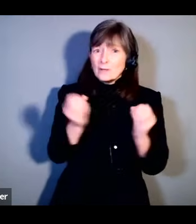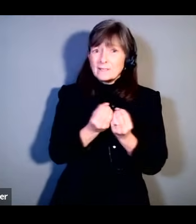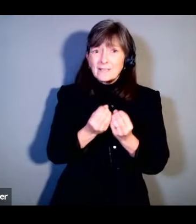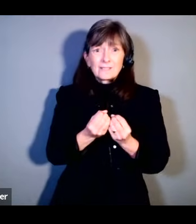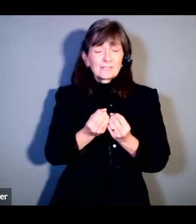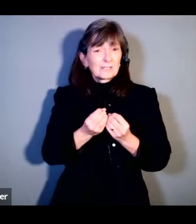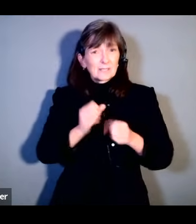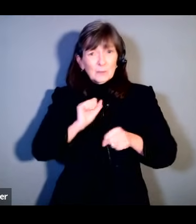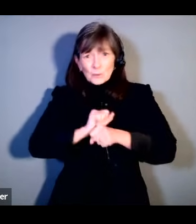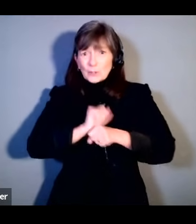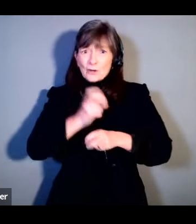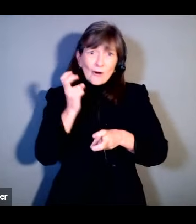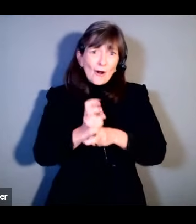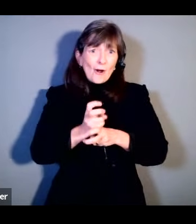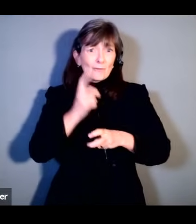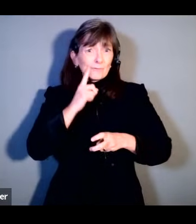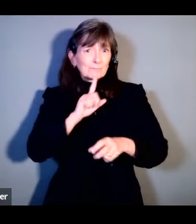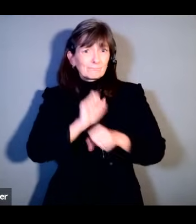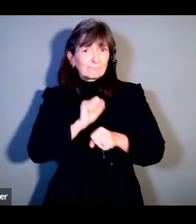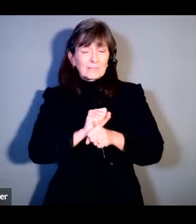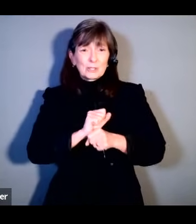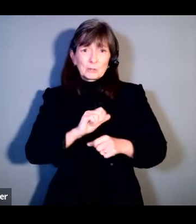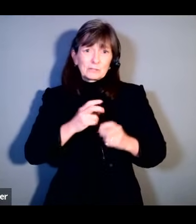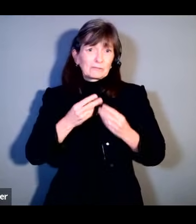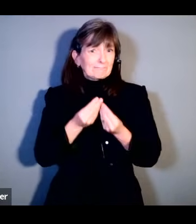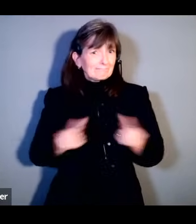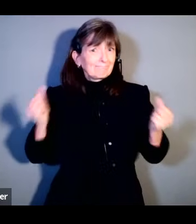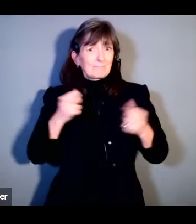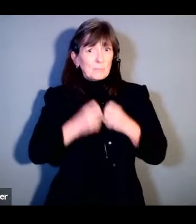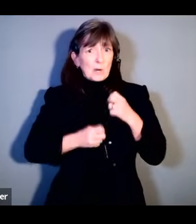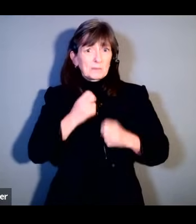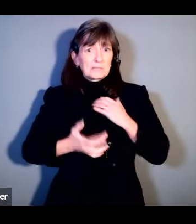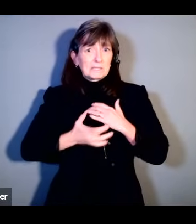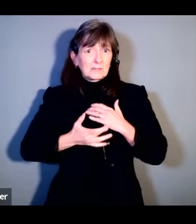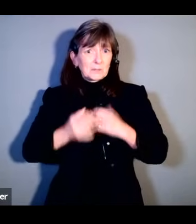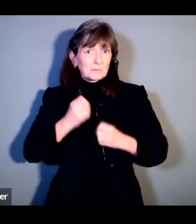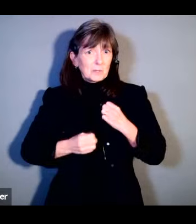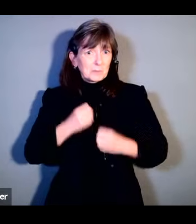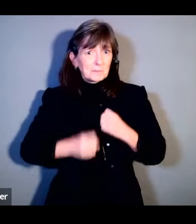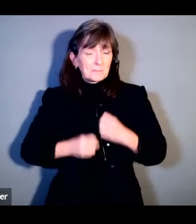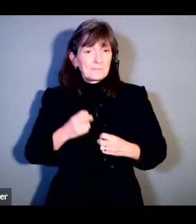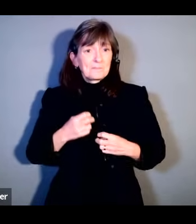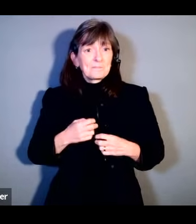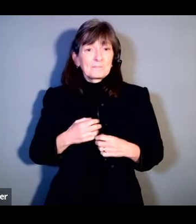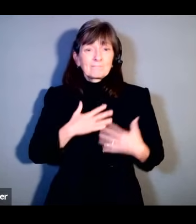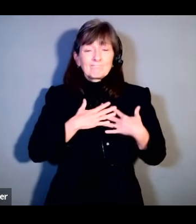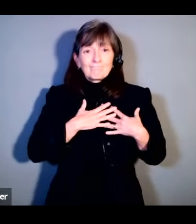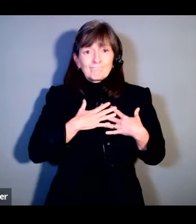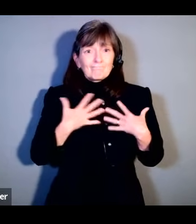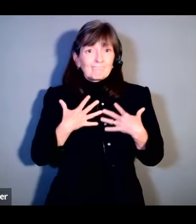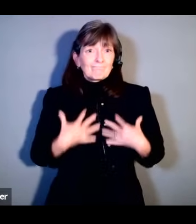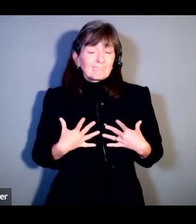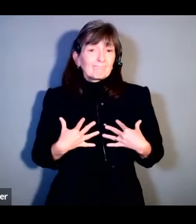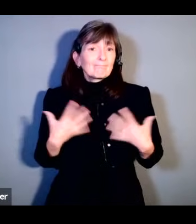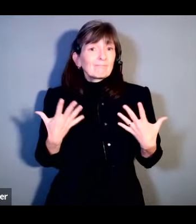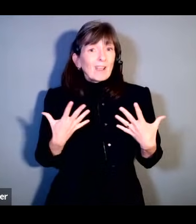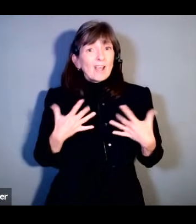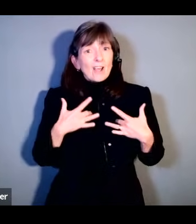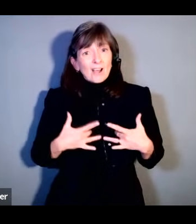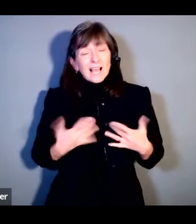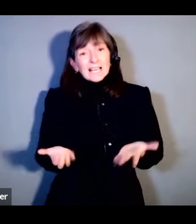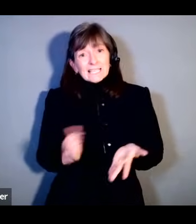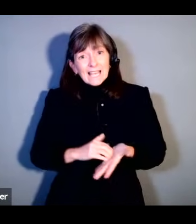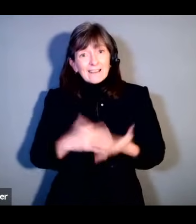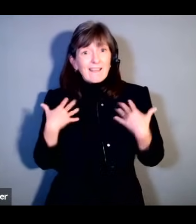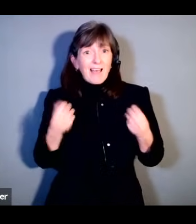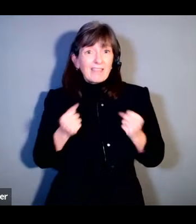working diligently to address this issue. It is incredibly disheartening to see our healthcare system hit with another major